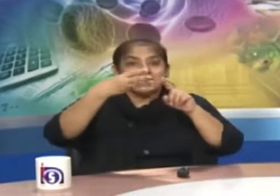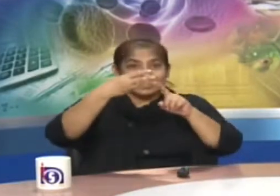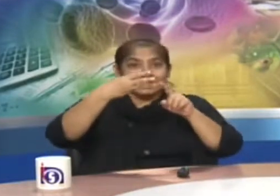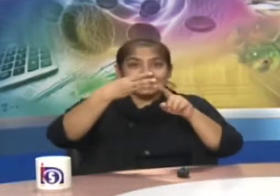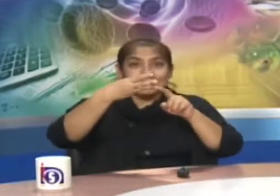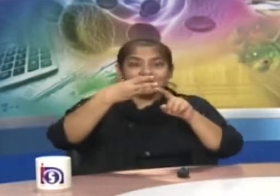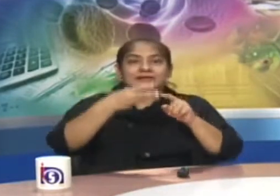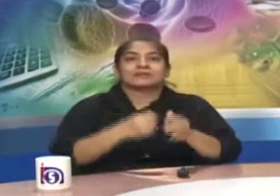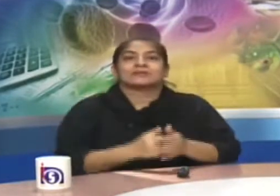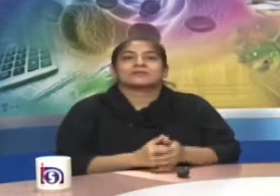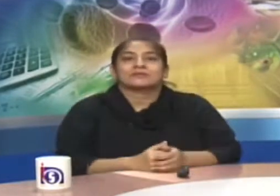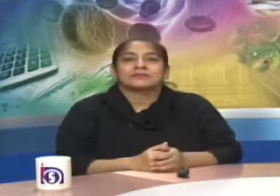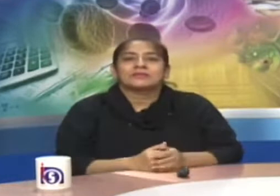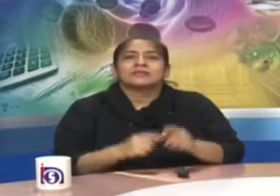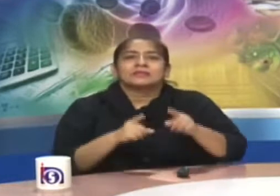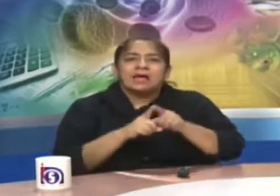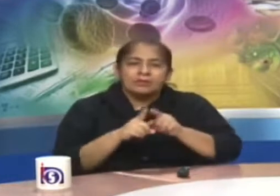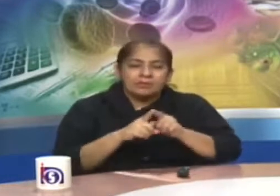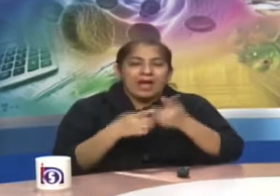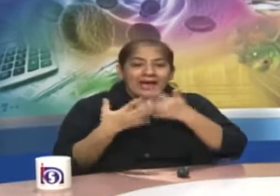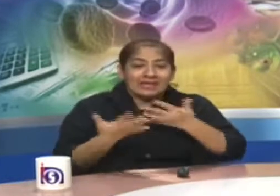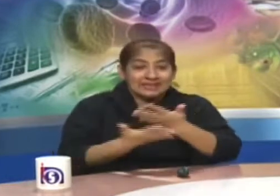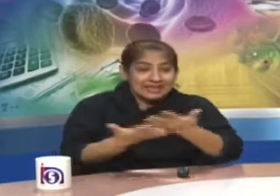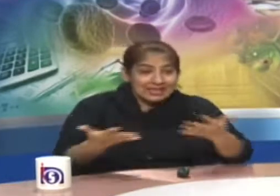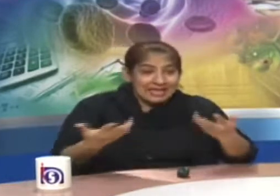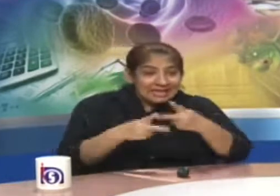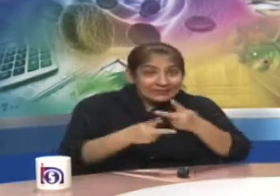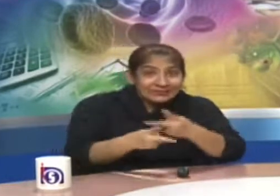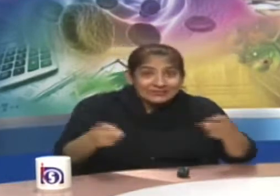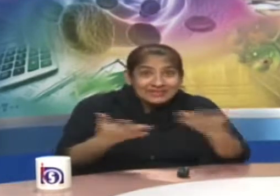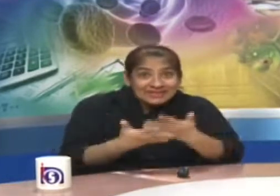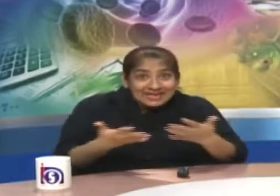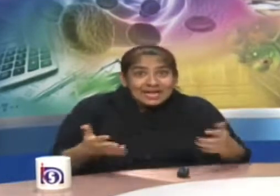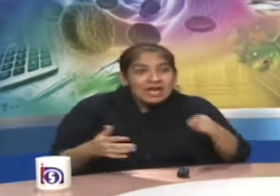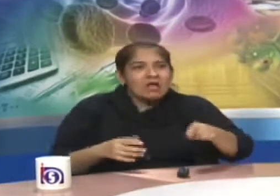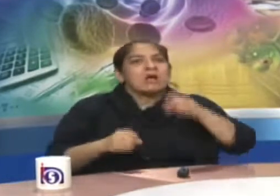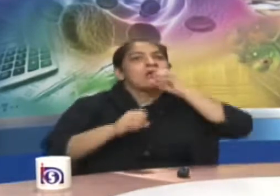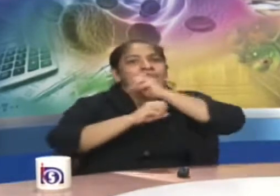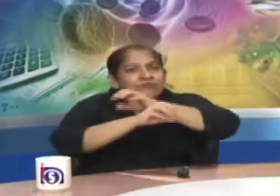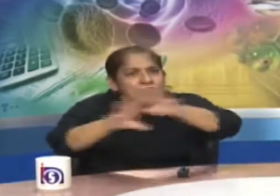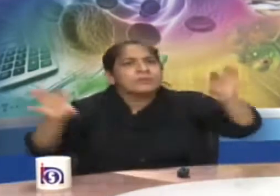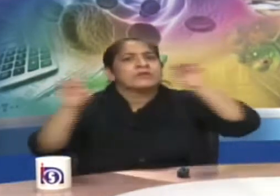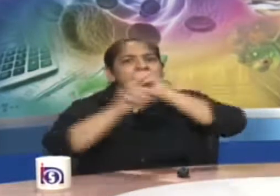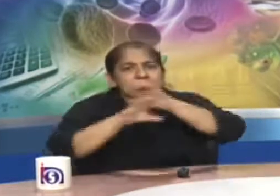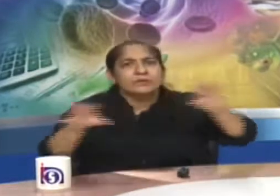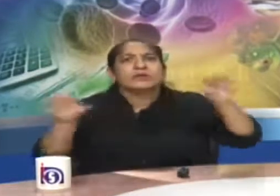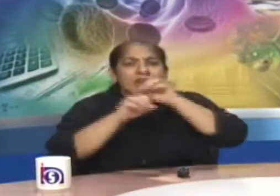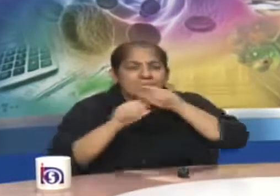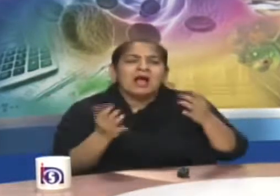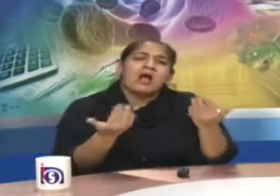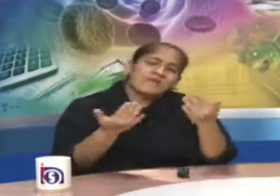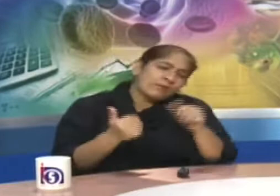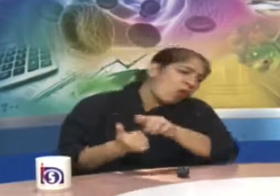The third advantage to the investor is that the information, it